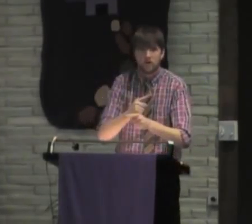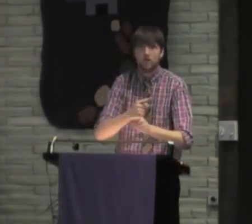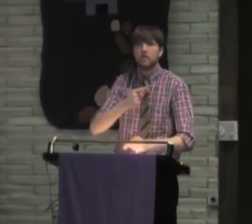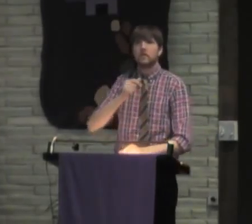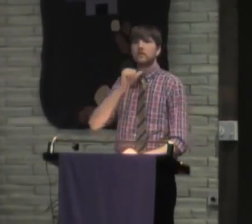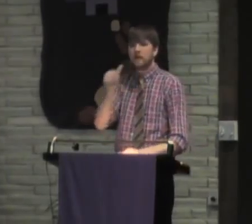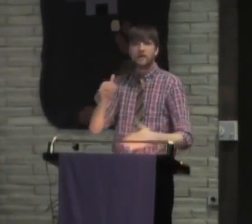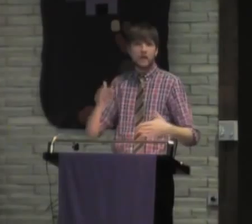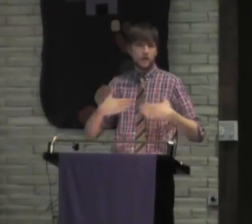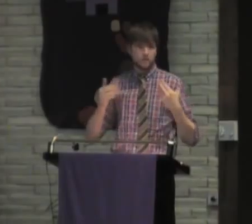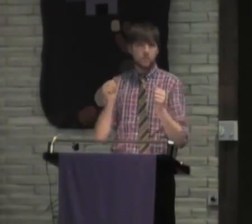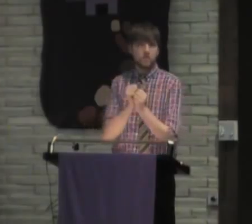But it's being destroyed.